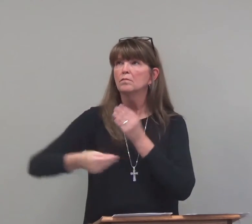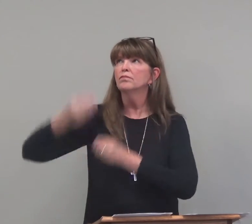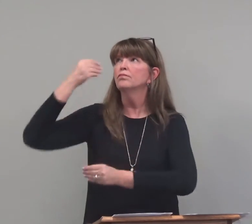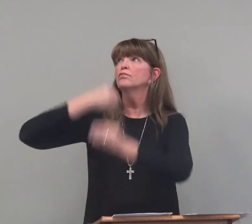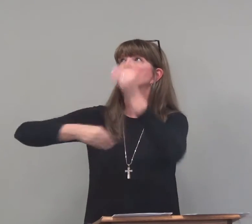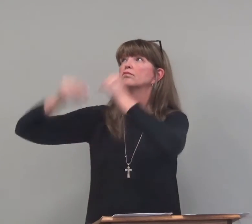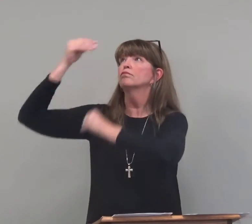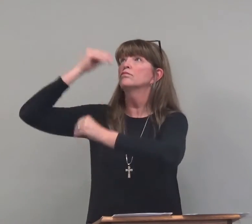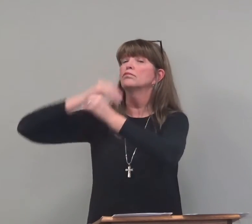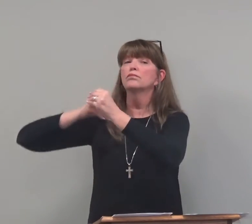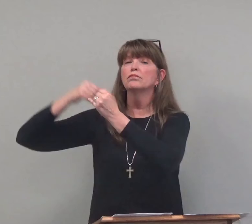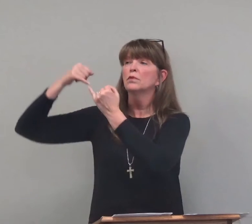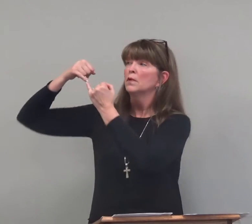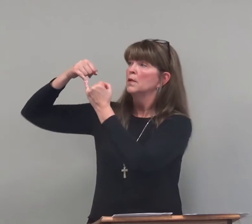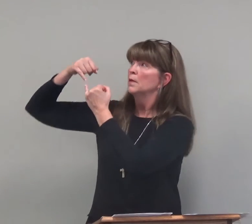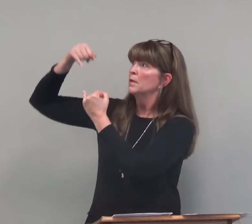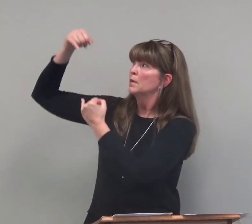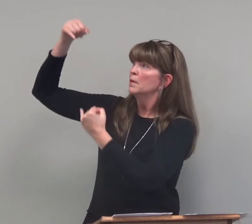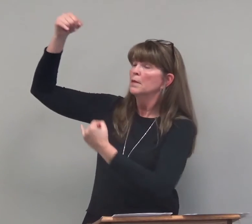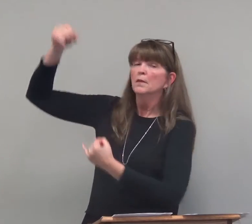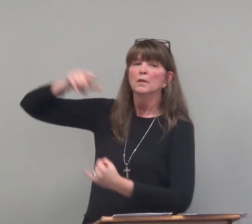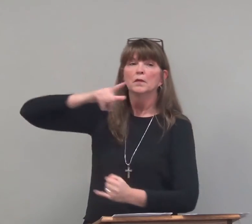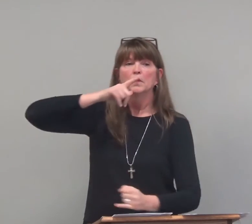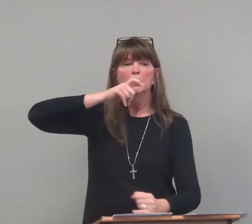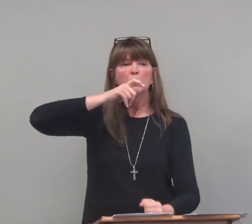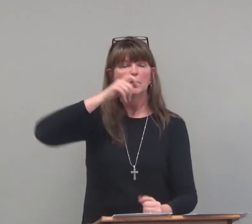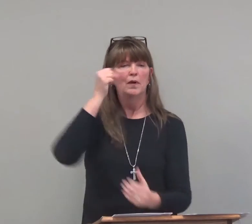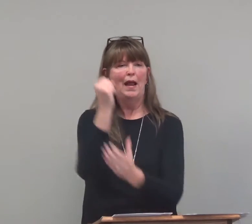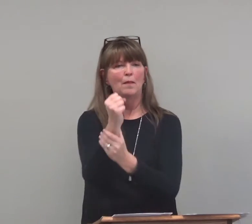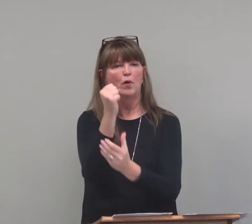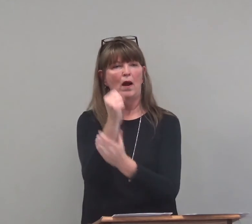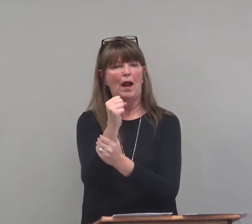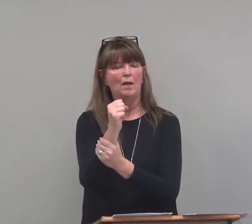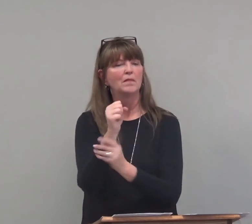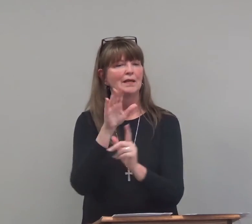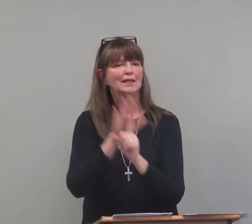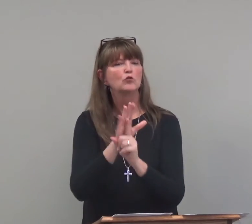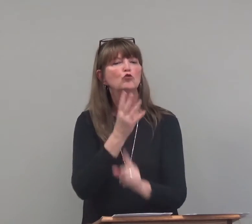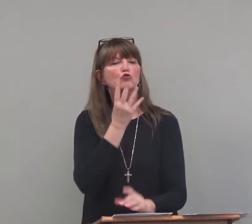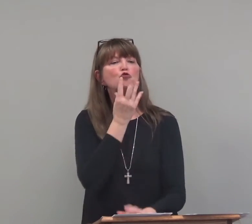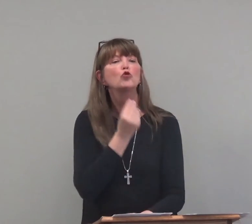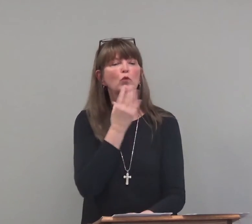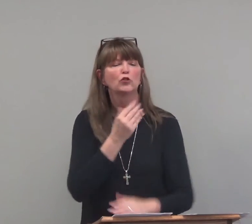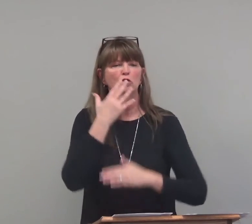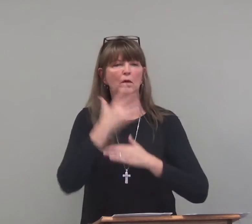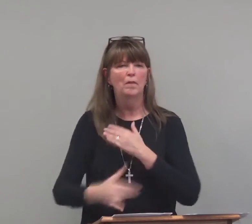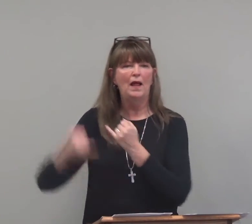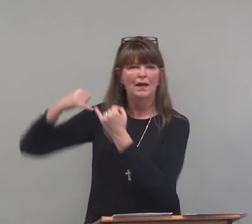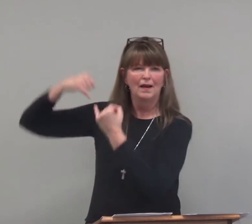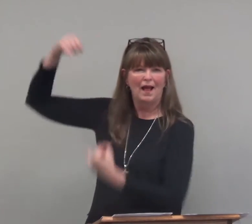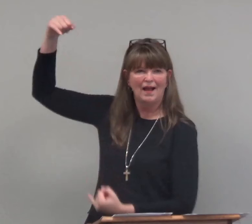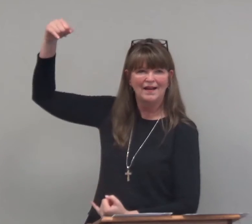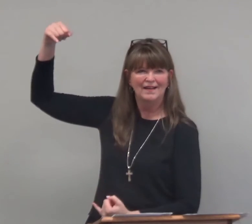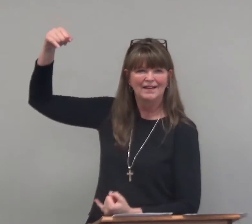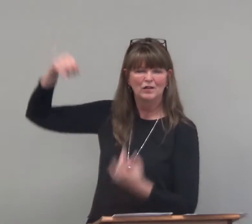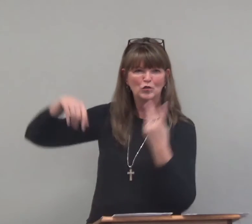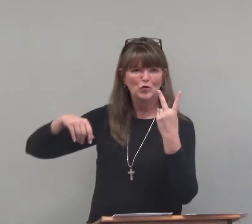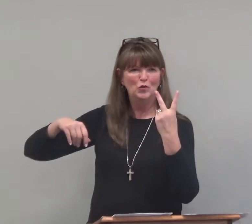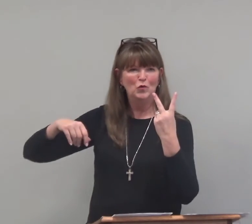to see that in Jesus' line, it went straight back to Abraham. That he was